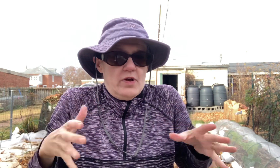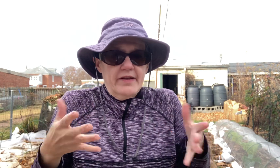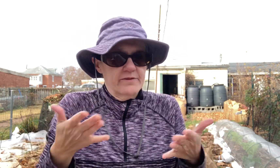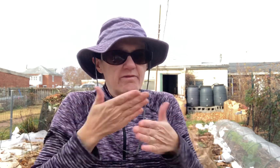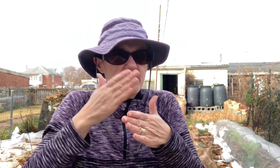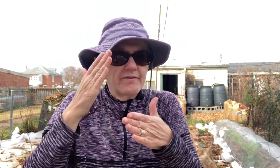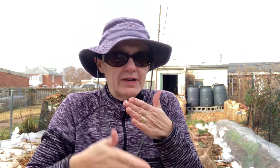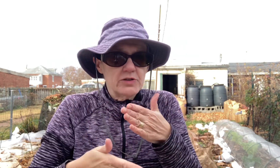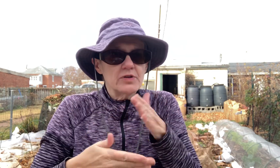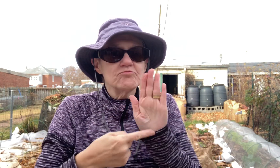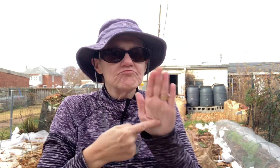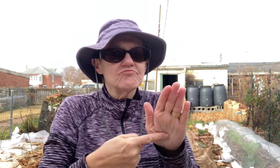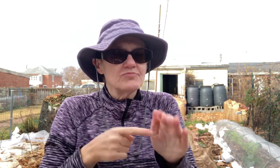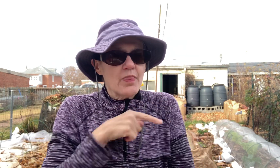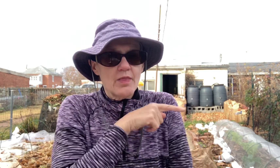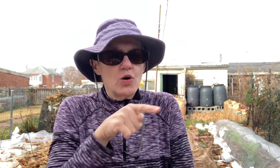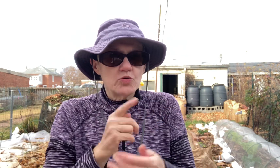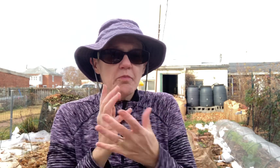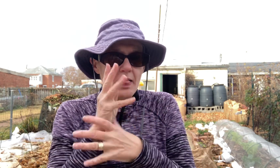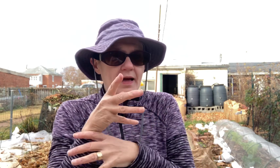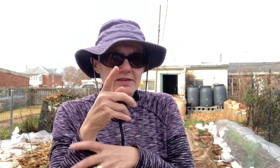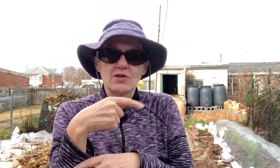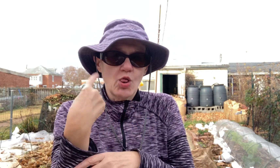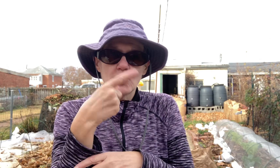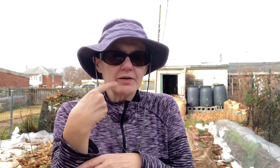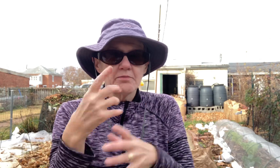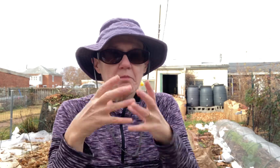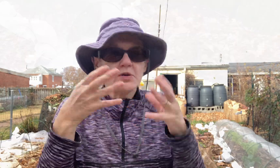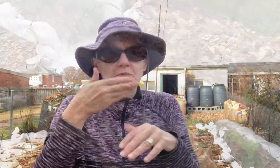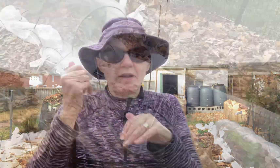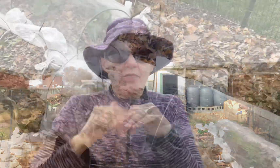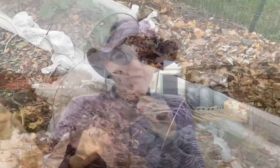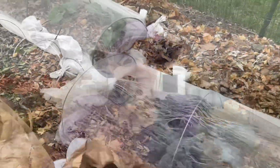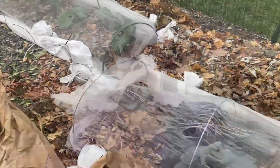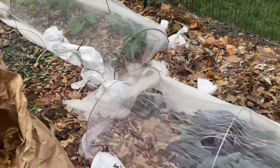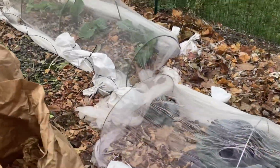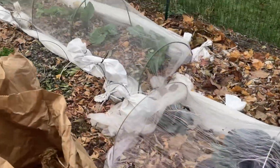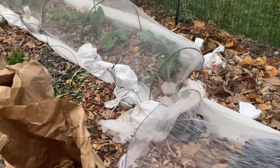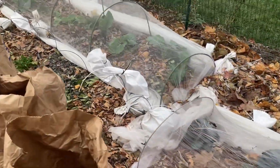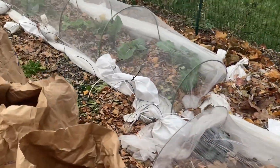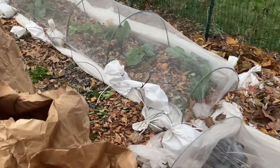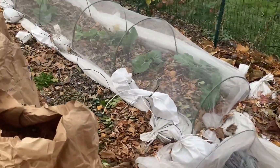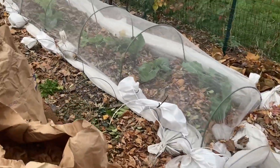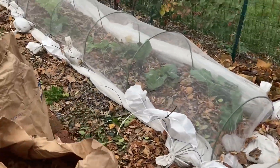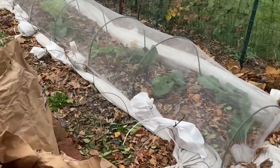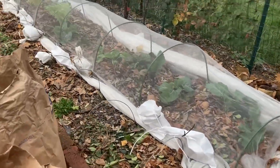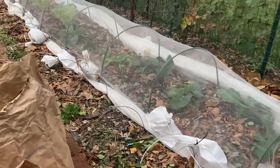put them in the garage and I can show you the rest of the garden that I've already finished. It looks much better.